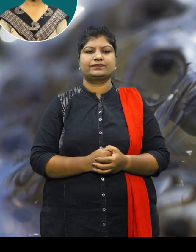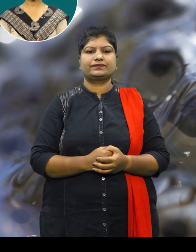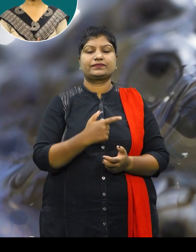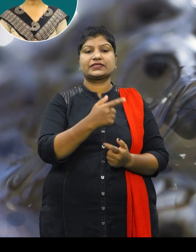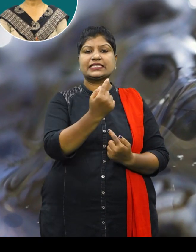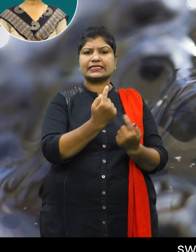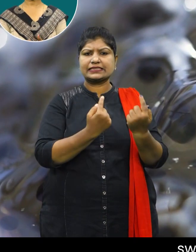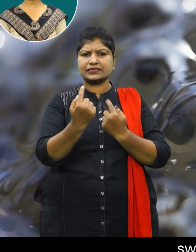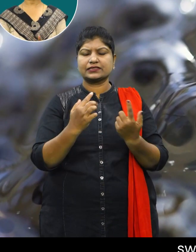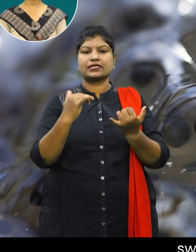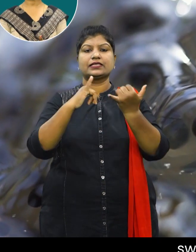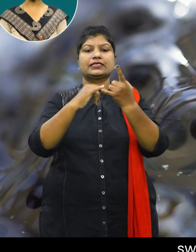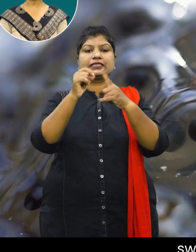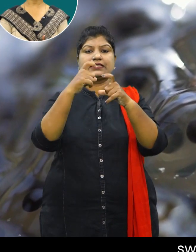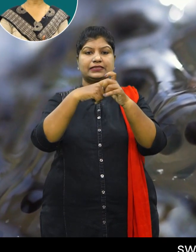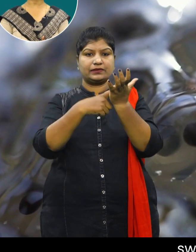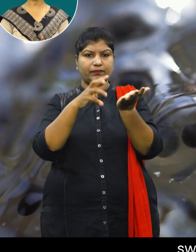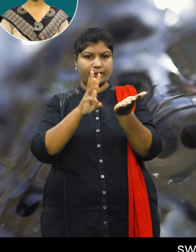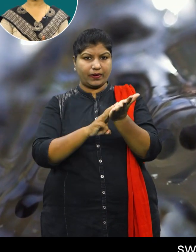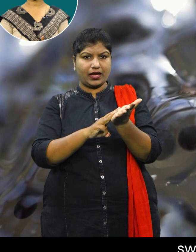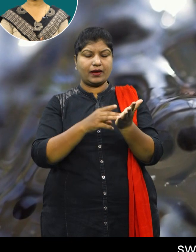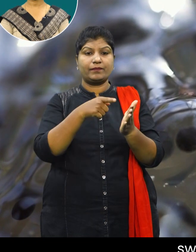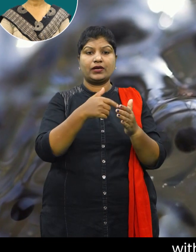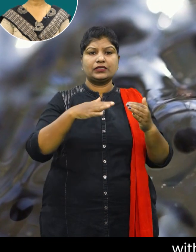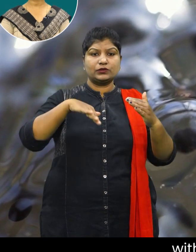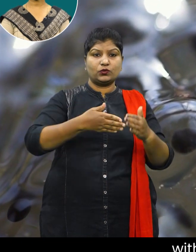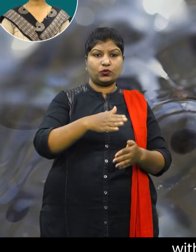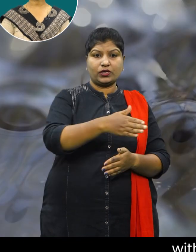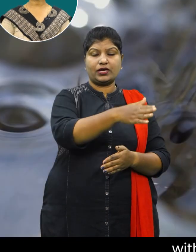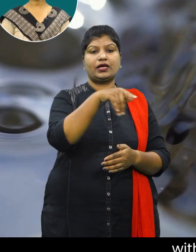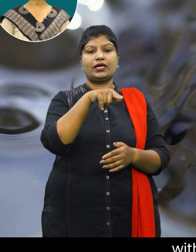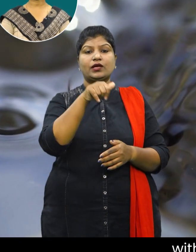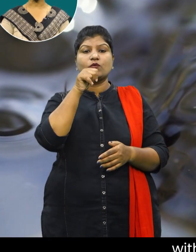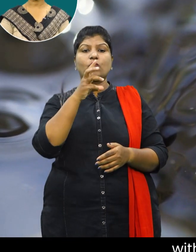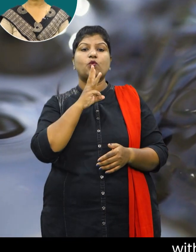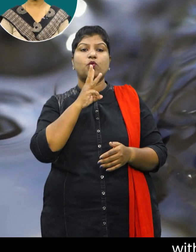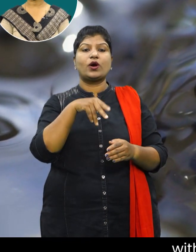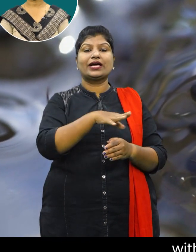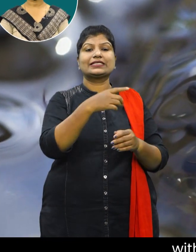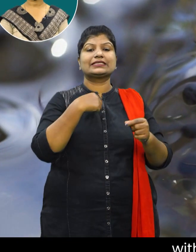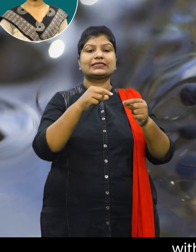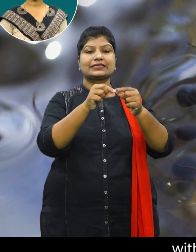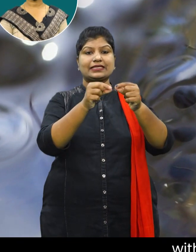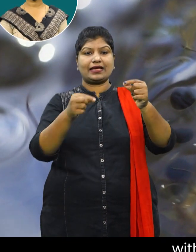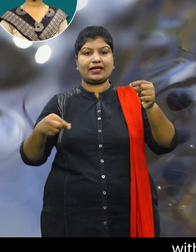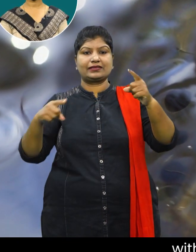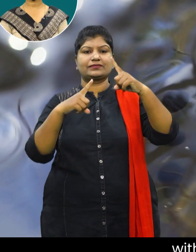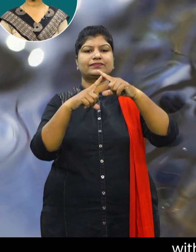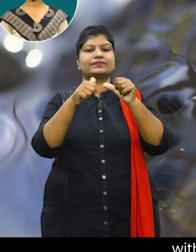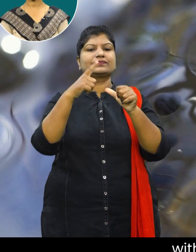Each sperm swims randomly in water with the help of its long tail.